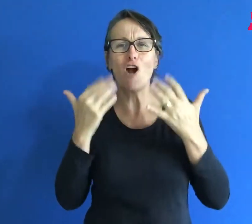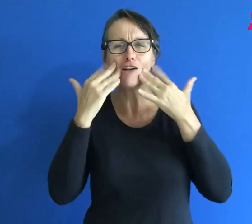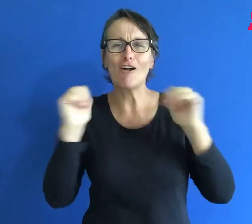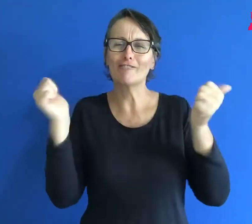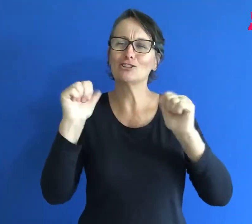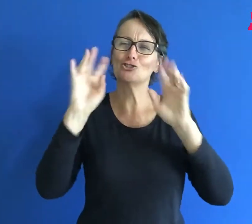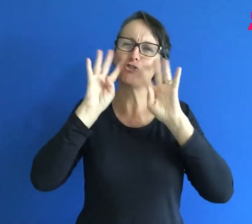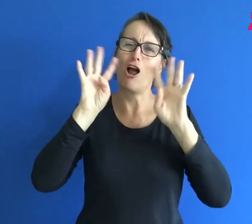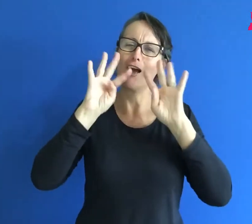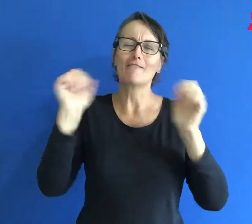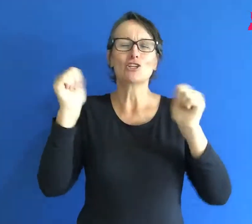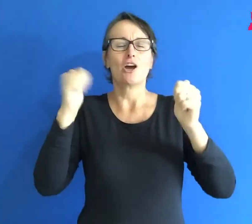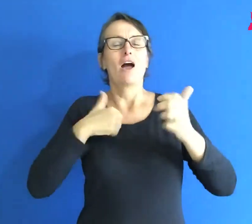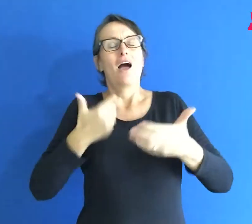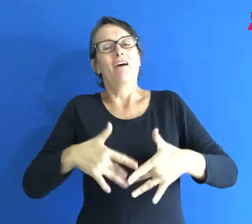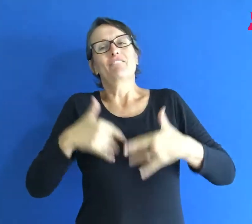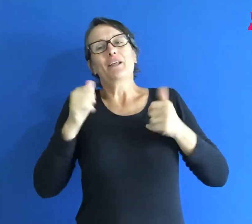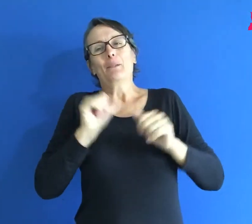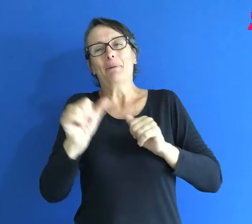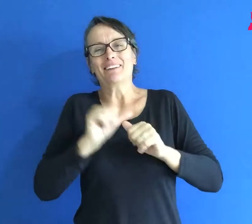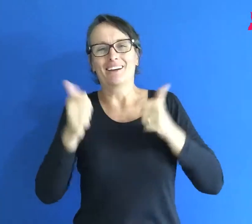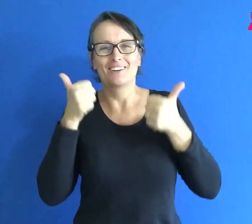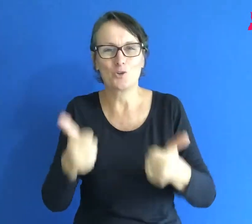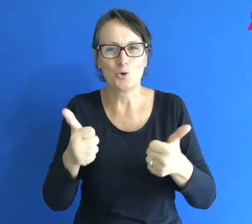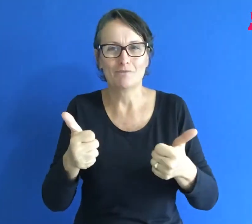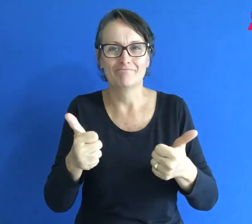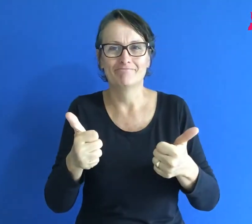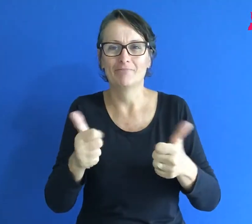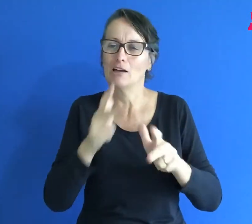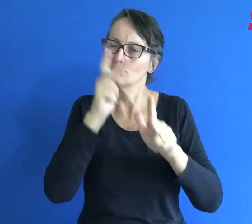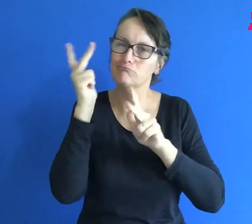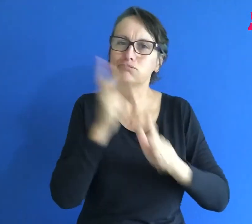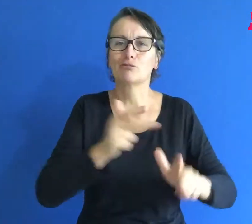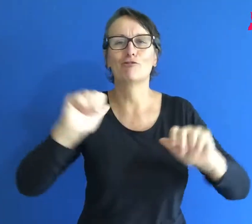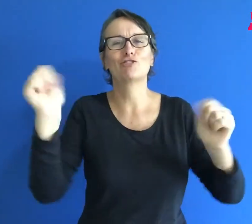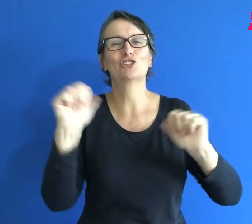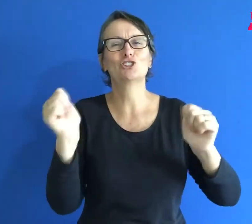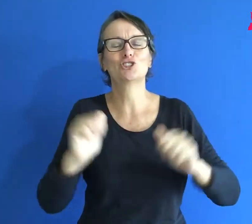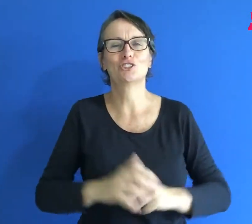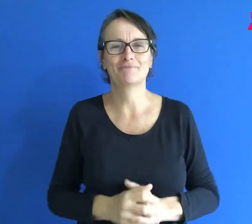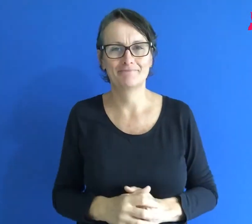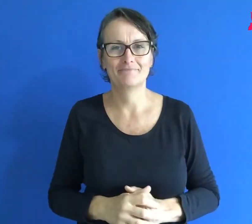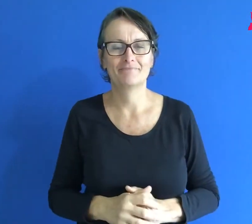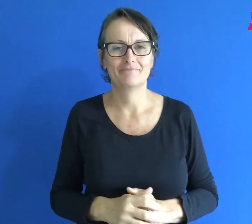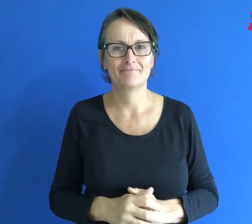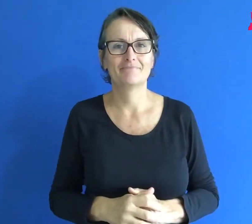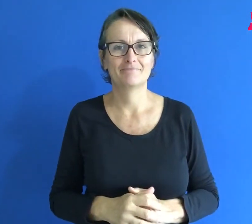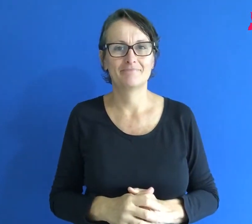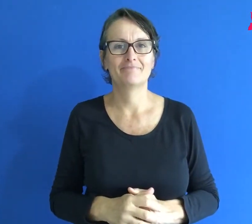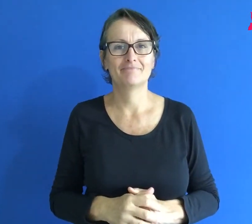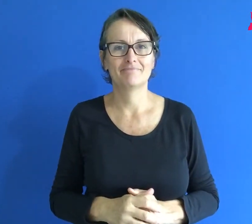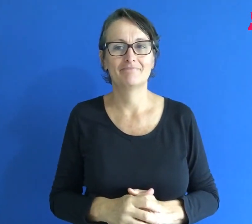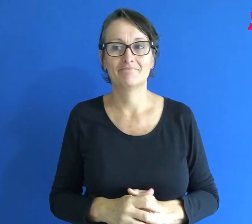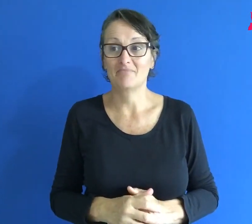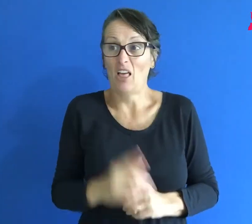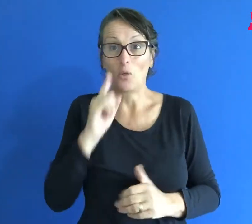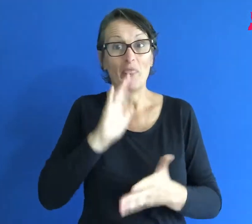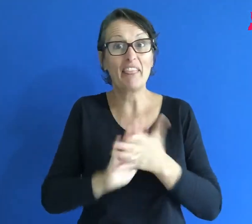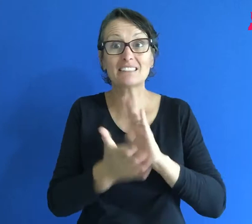So you thought that was your one big cathartic that moment. Was it. Massive physical release. Oh, done. That's it. I can get on with work